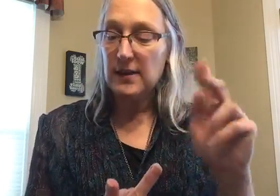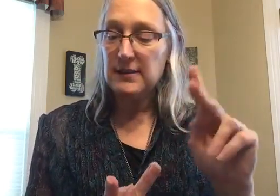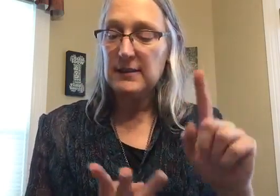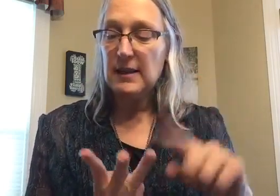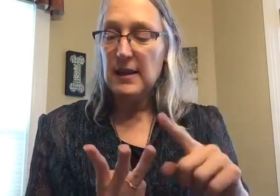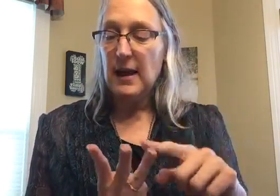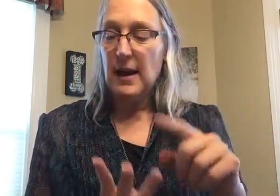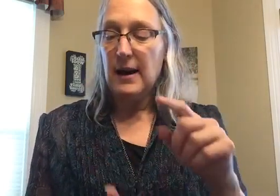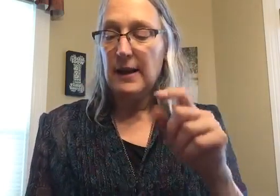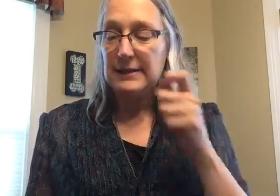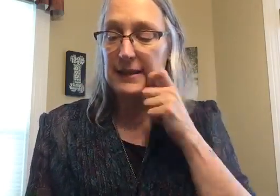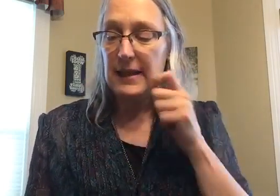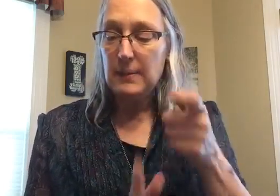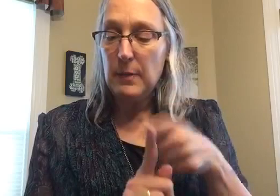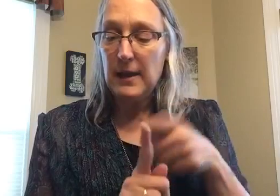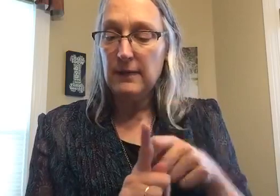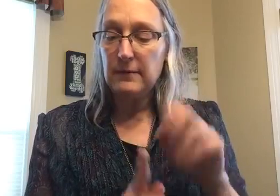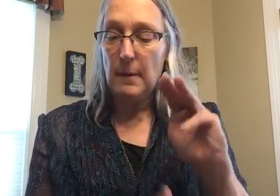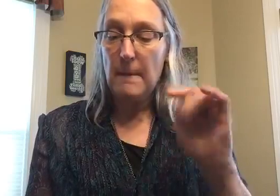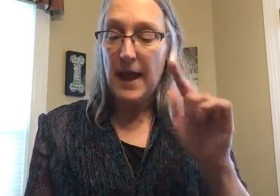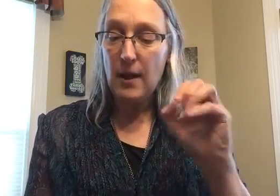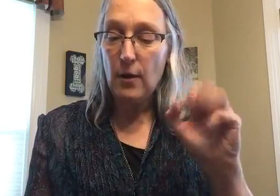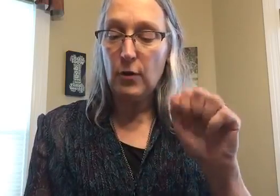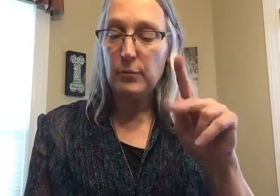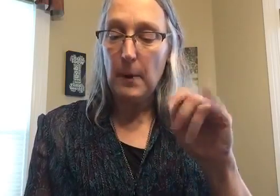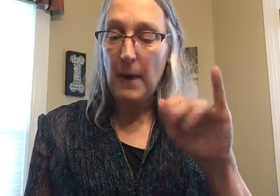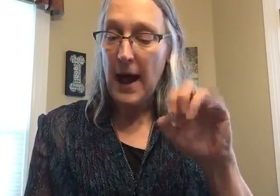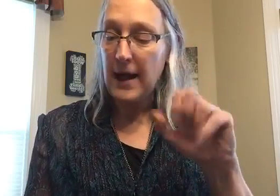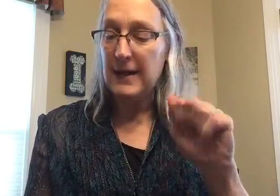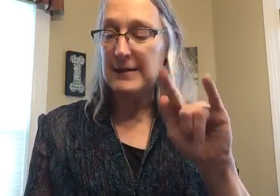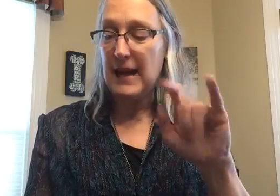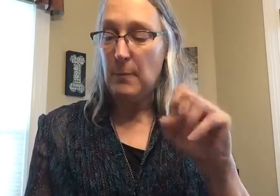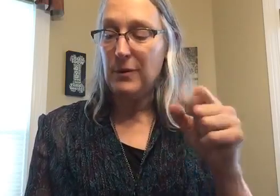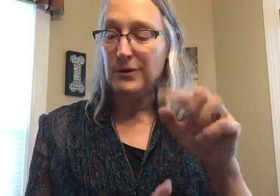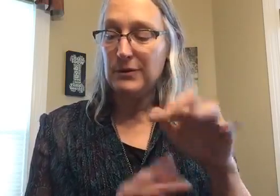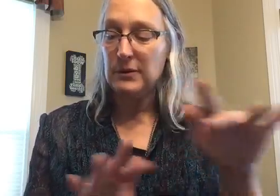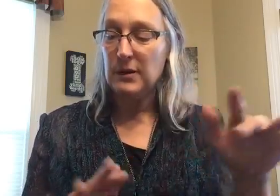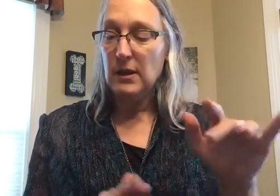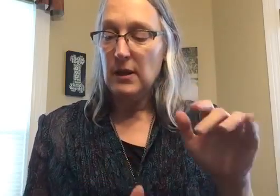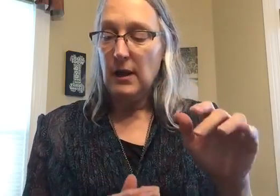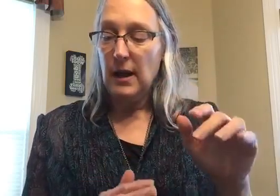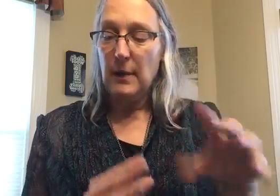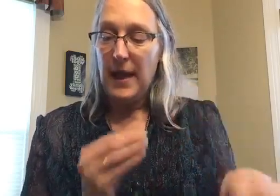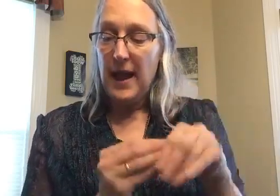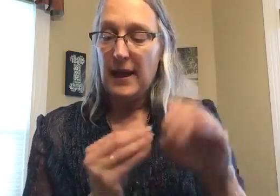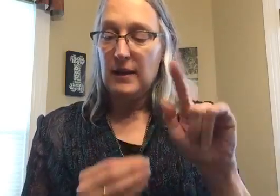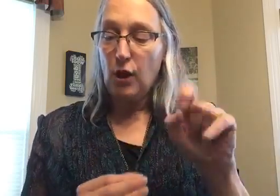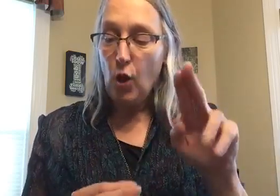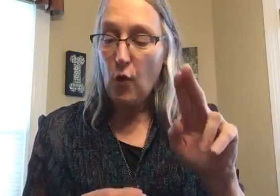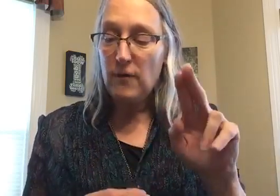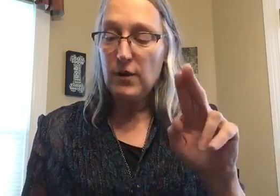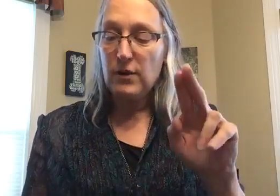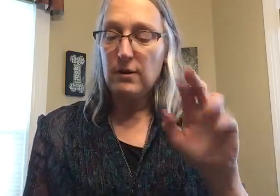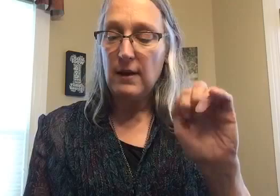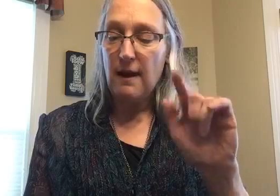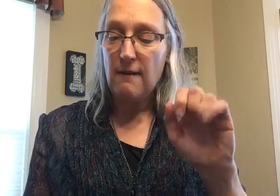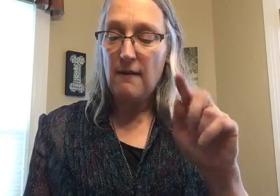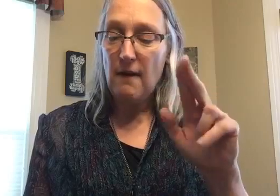husks, skin peeled from mangoes, papayas, apples. Add clover, alfalfa